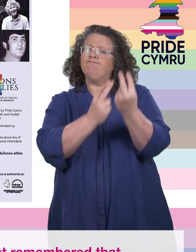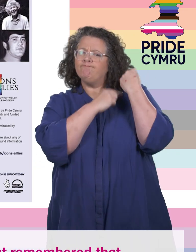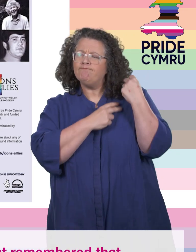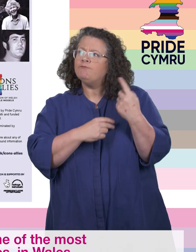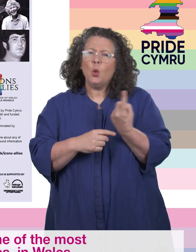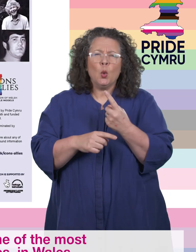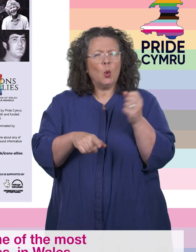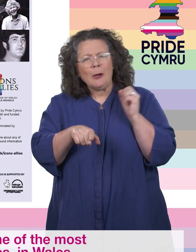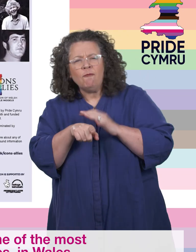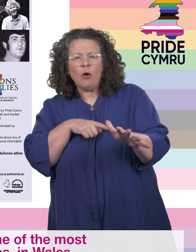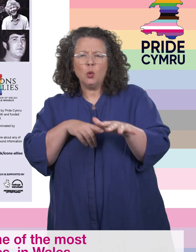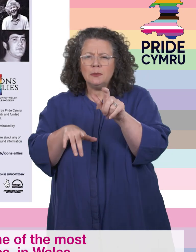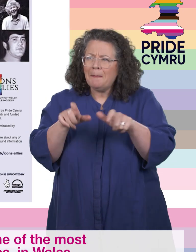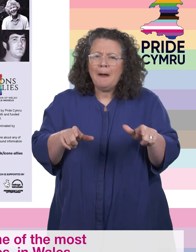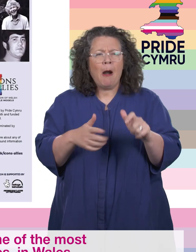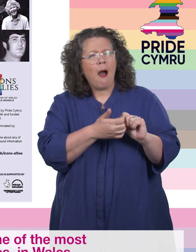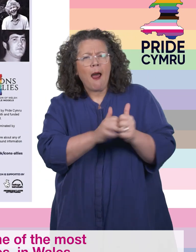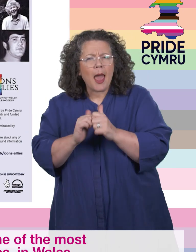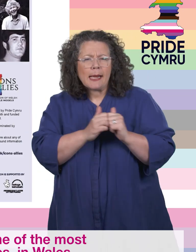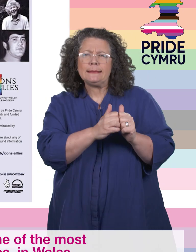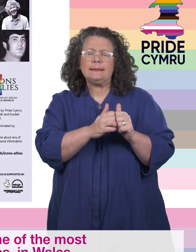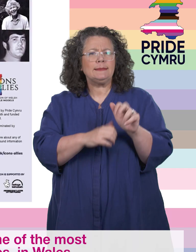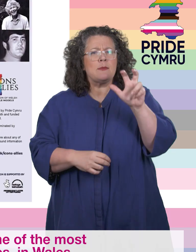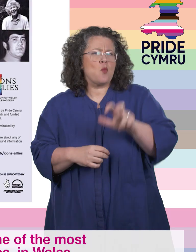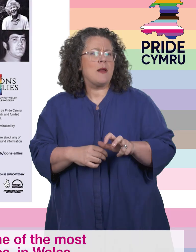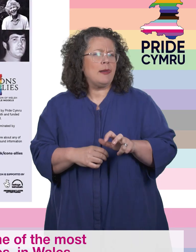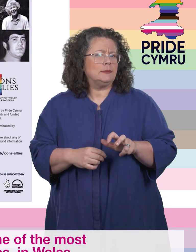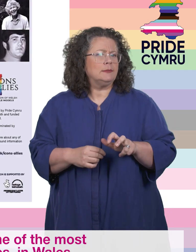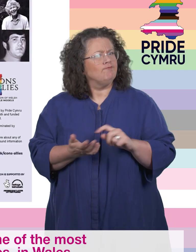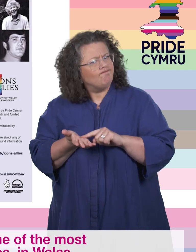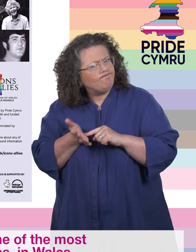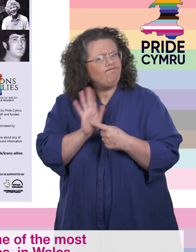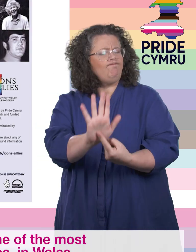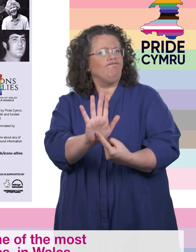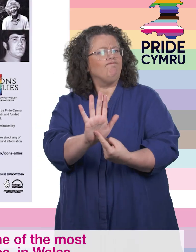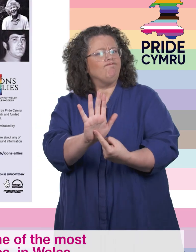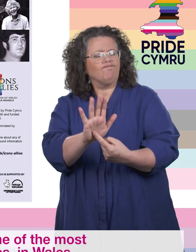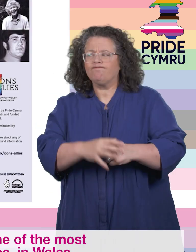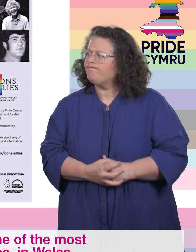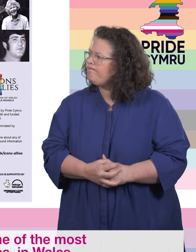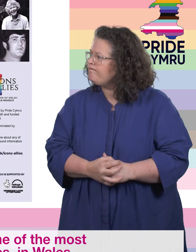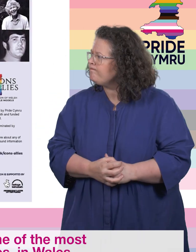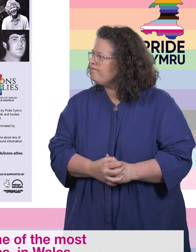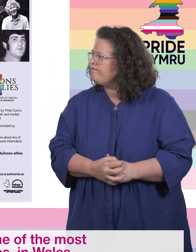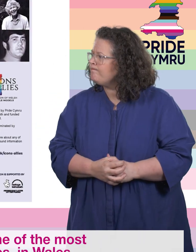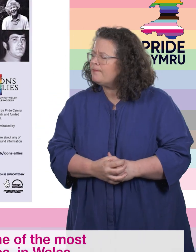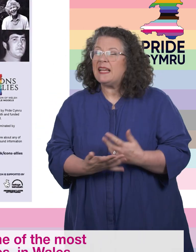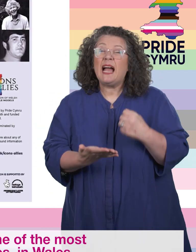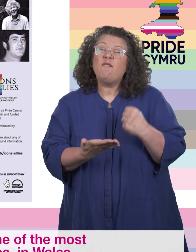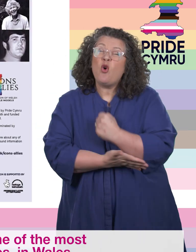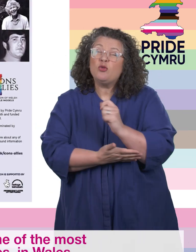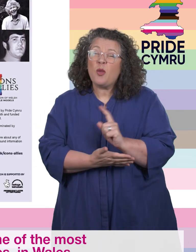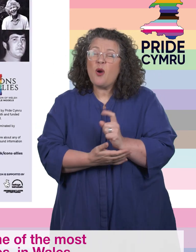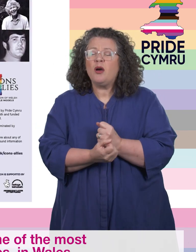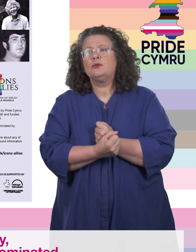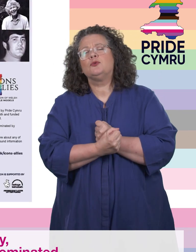remembered that, and goes back some of the most influential people and allies in